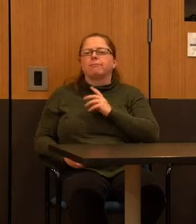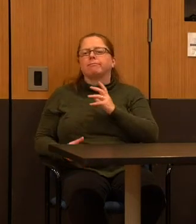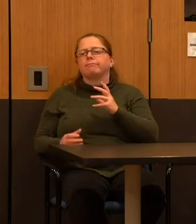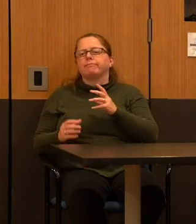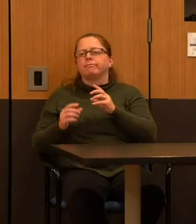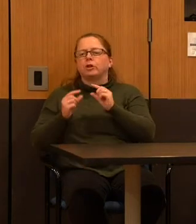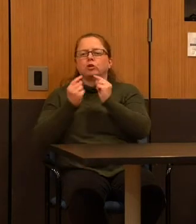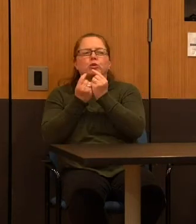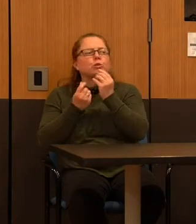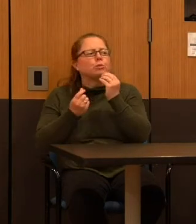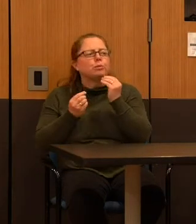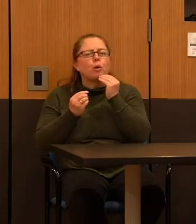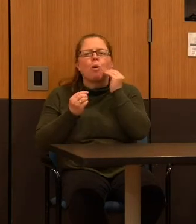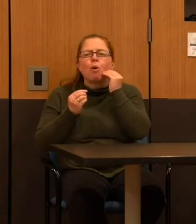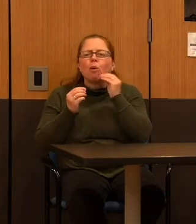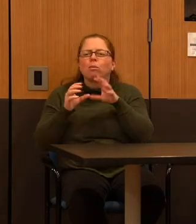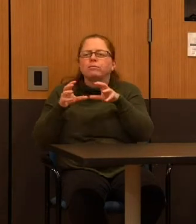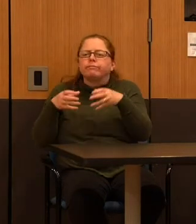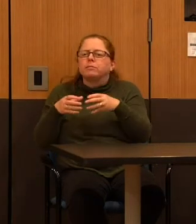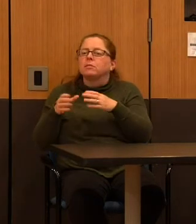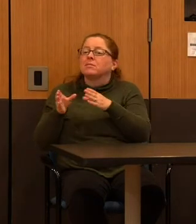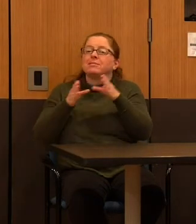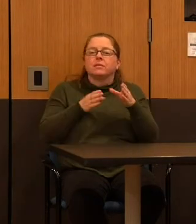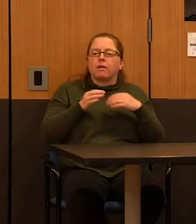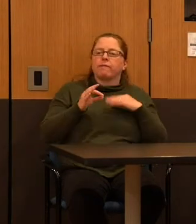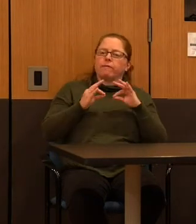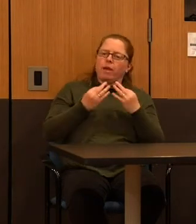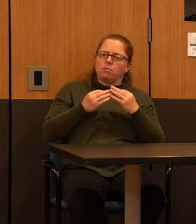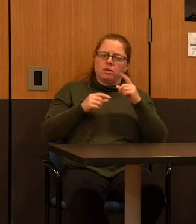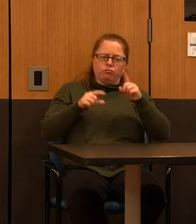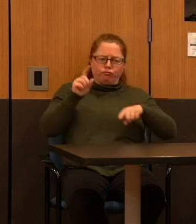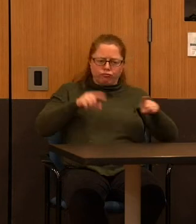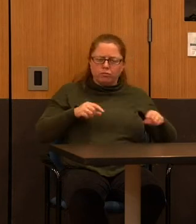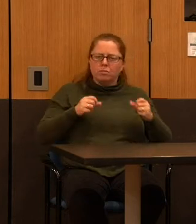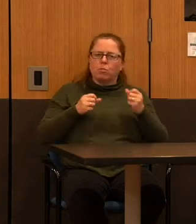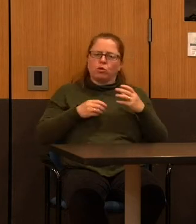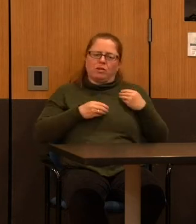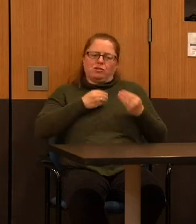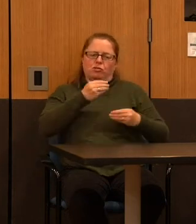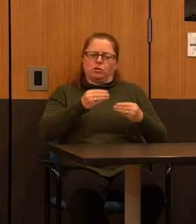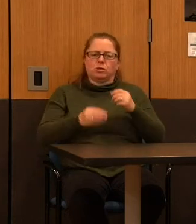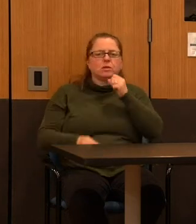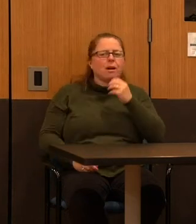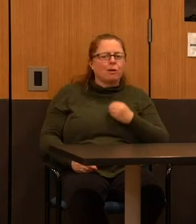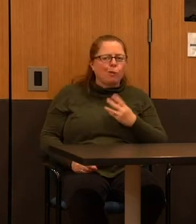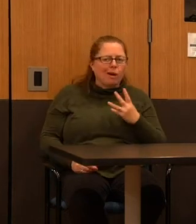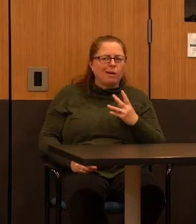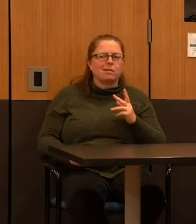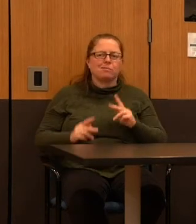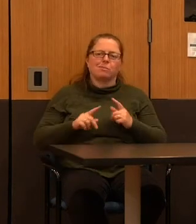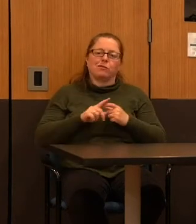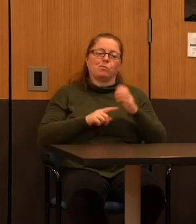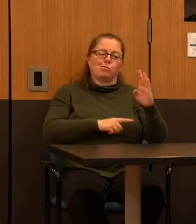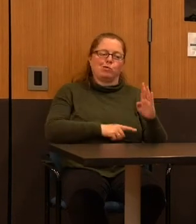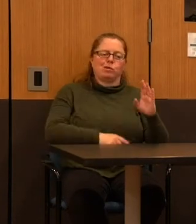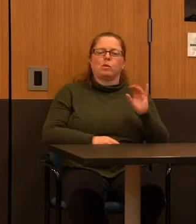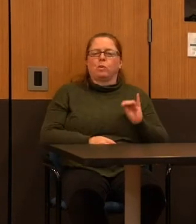group houses. Here we have sort of family, multi-generational and non-white people from Berkeley as well as Oakland.